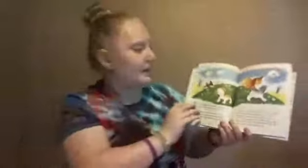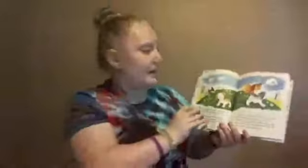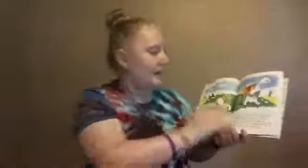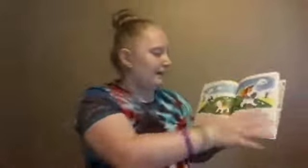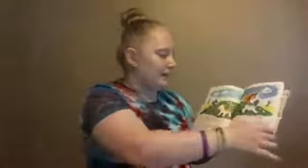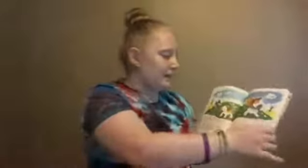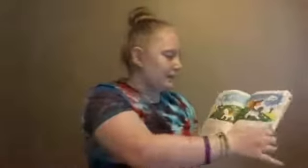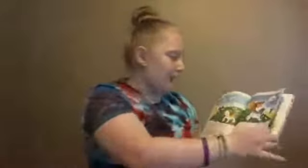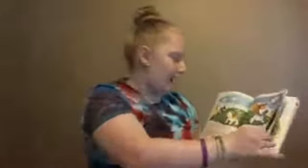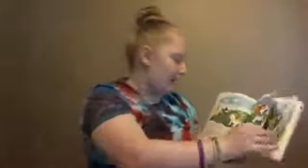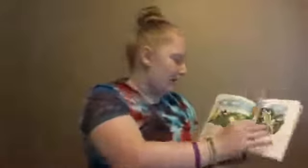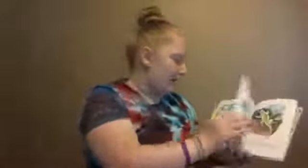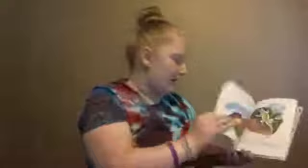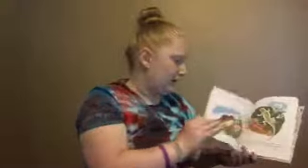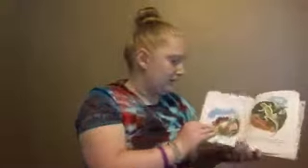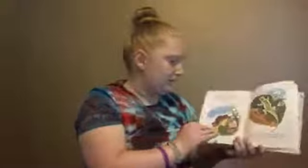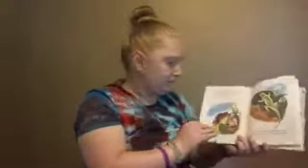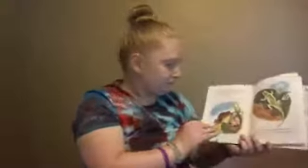Okay, let's go back.